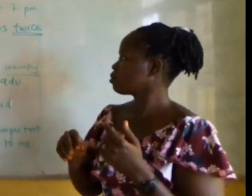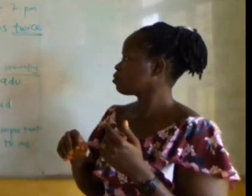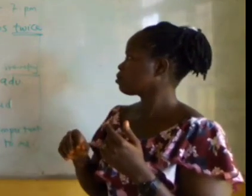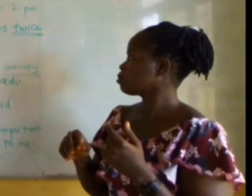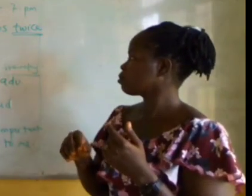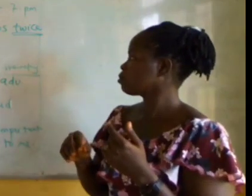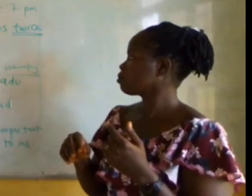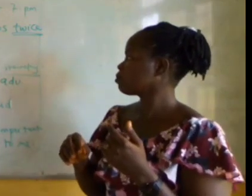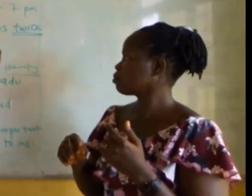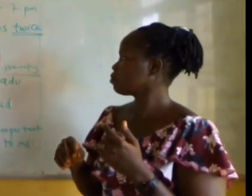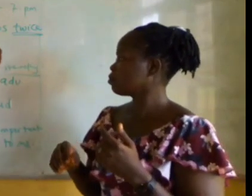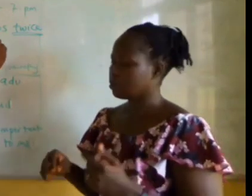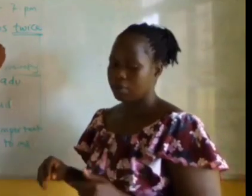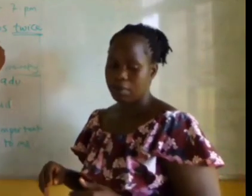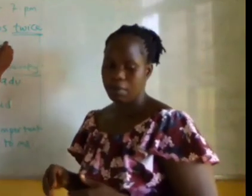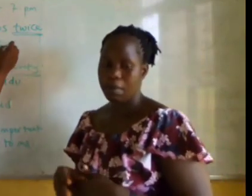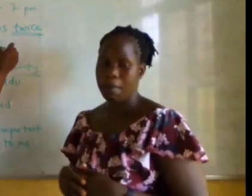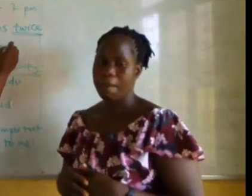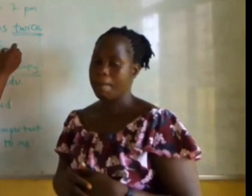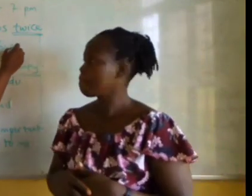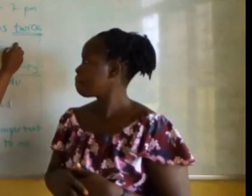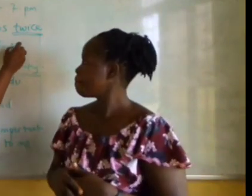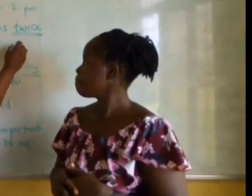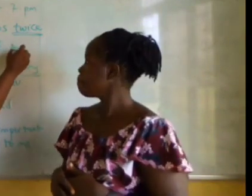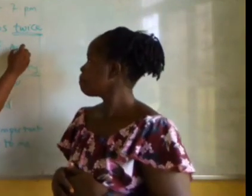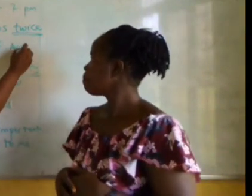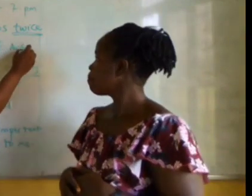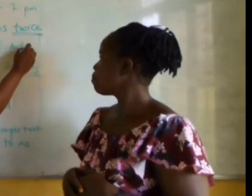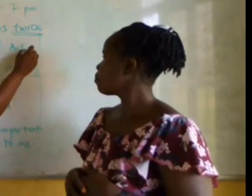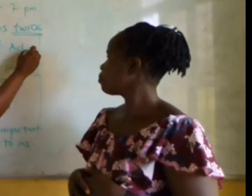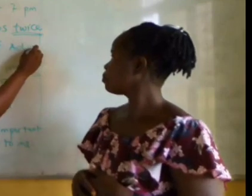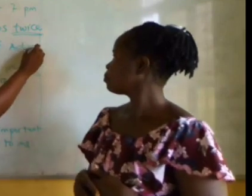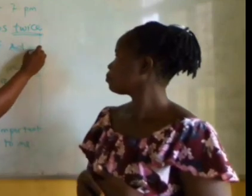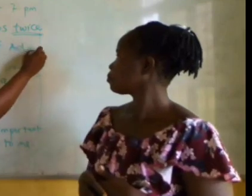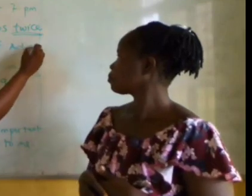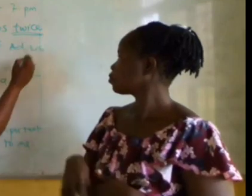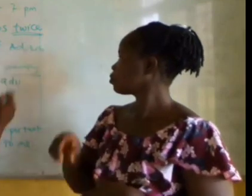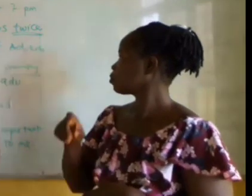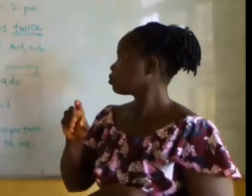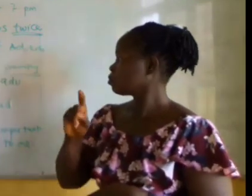Position of adverb.